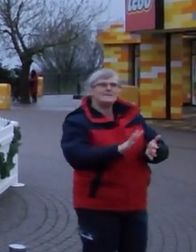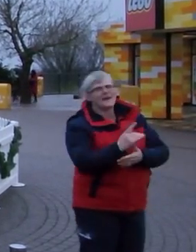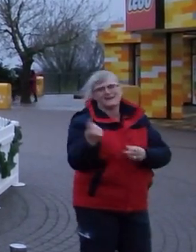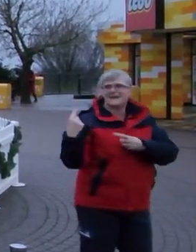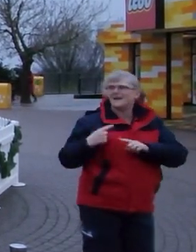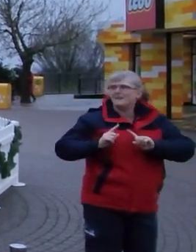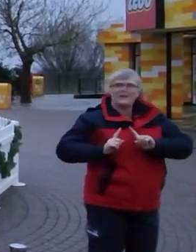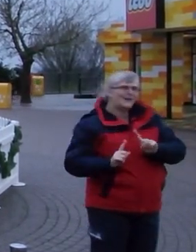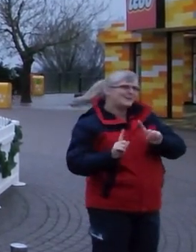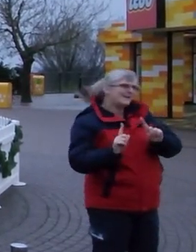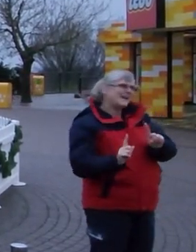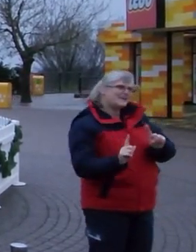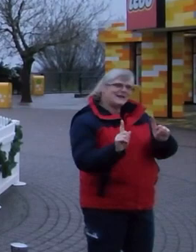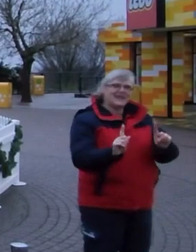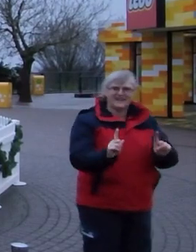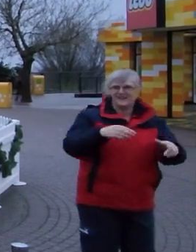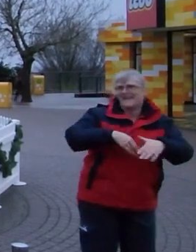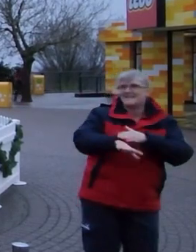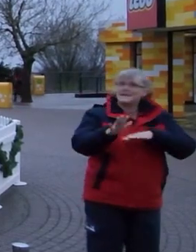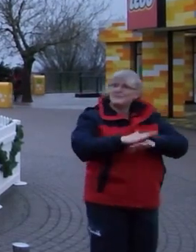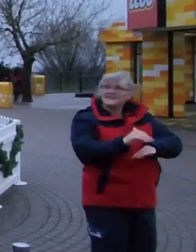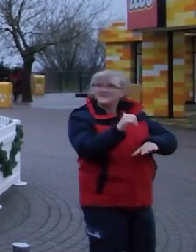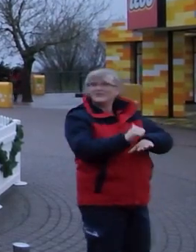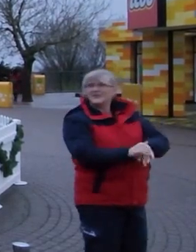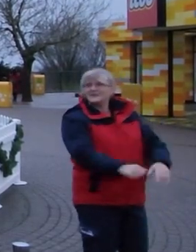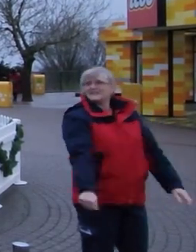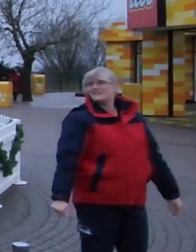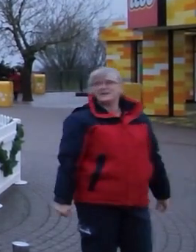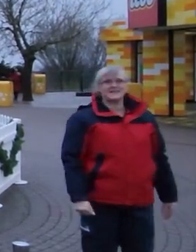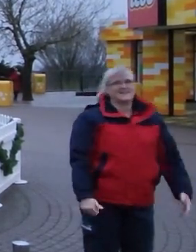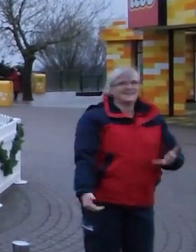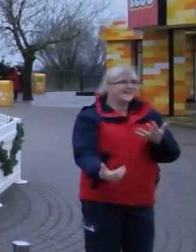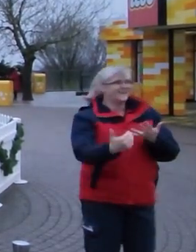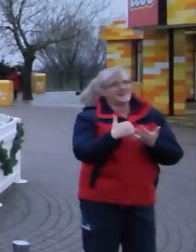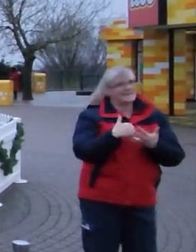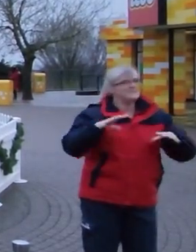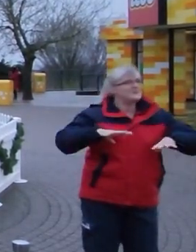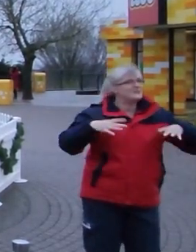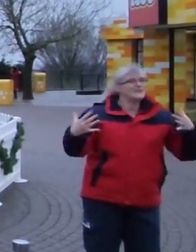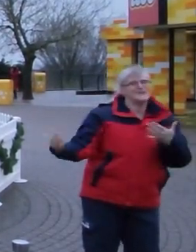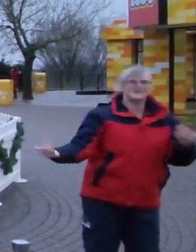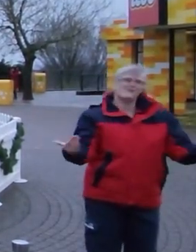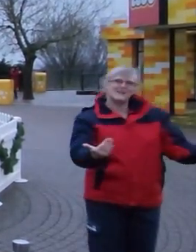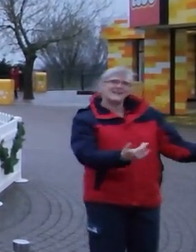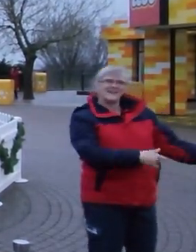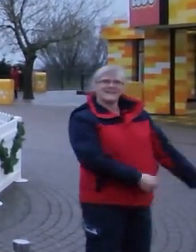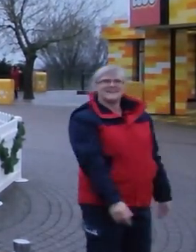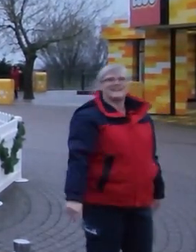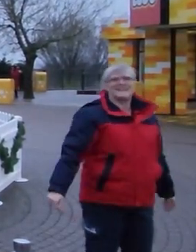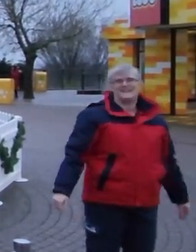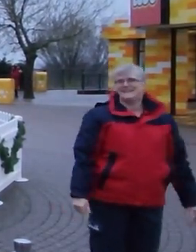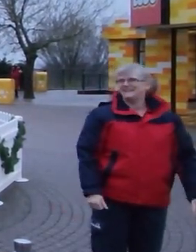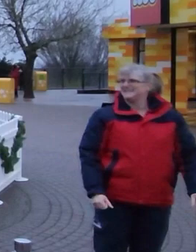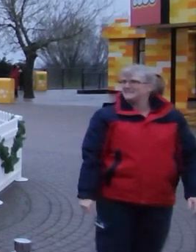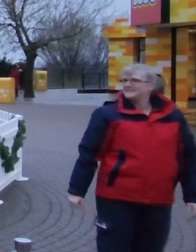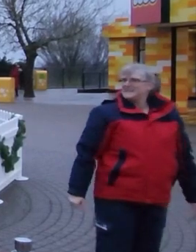drink and be merry Come along with me Step in to Christmas, we have missions free